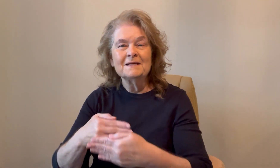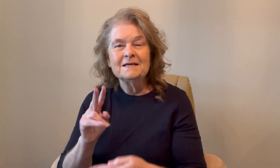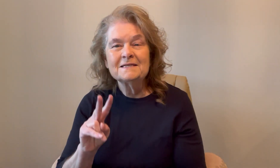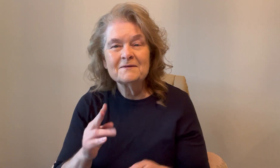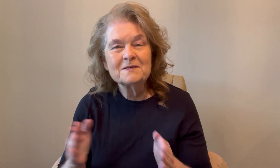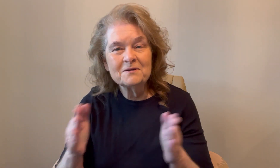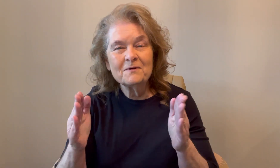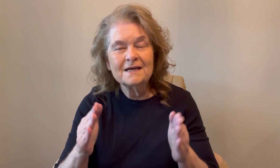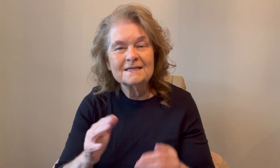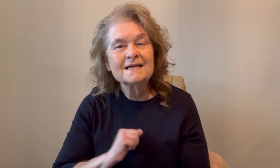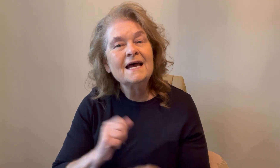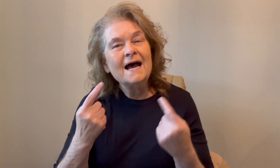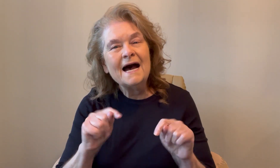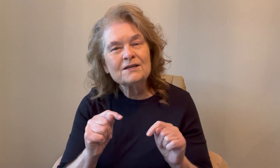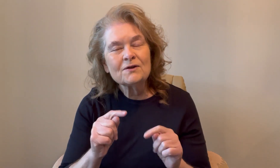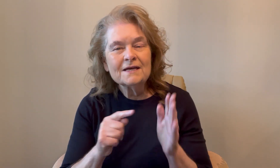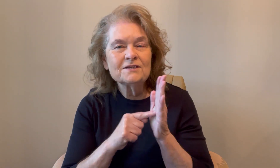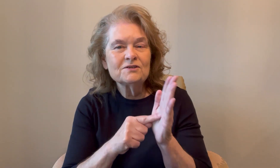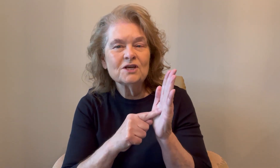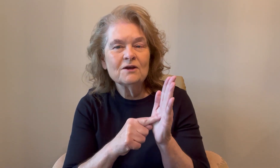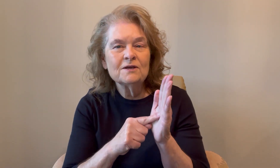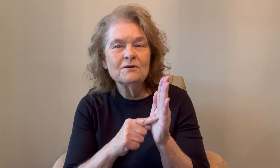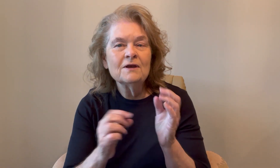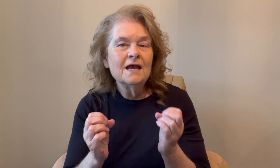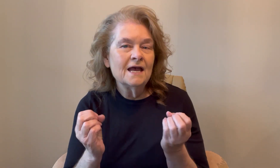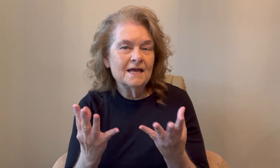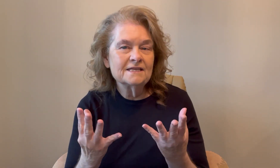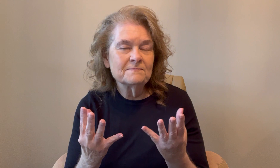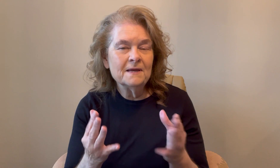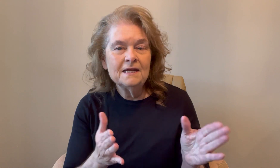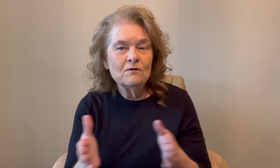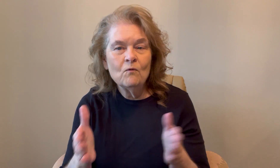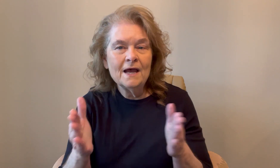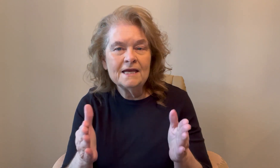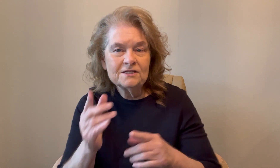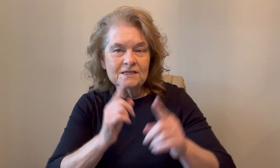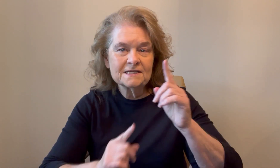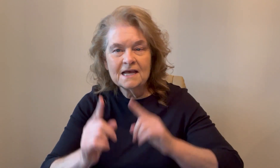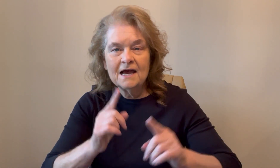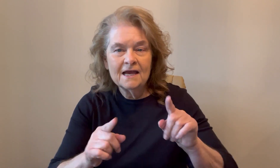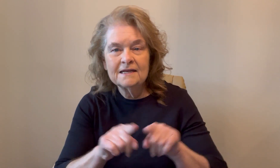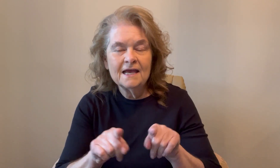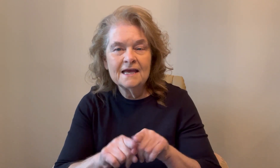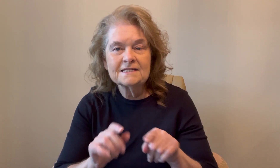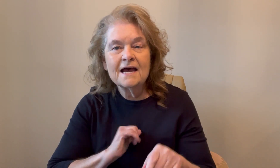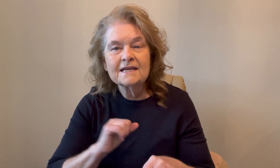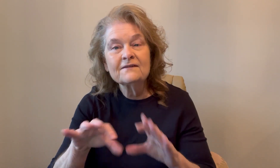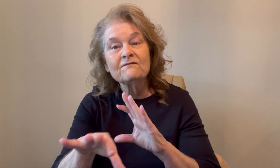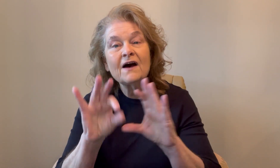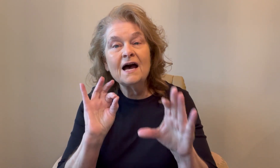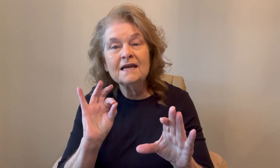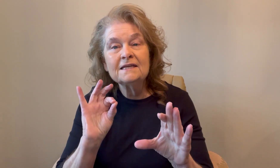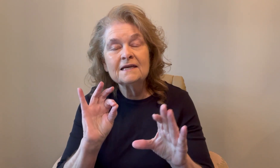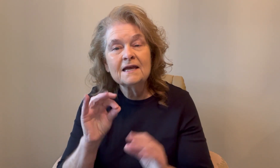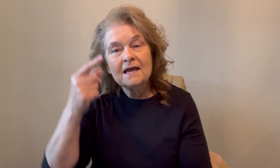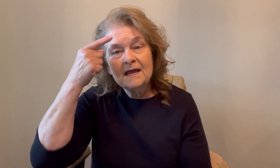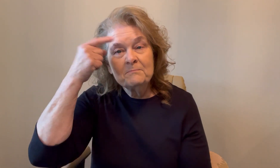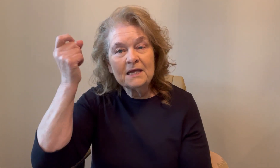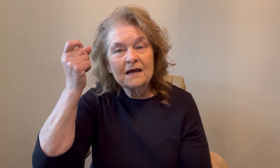So it's 2 ways. I try to show you as many ways to sign as I can find,